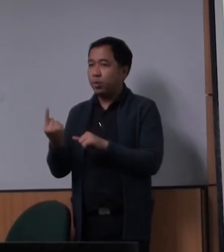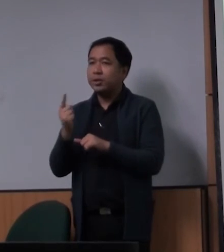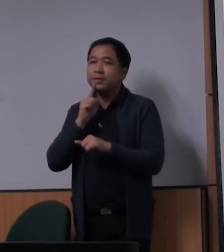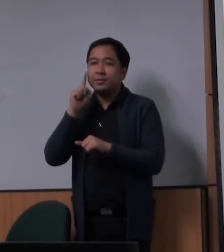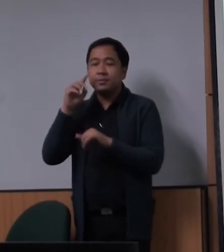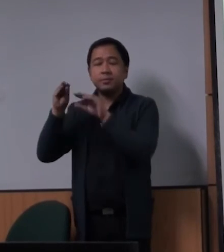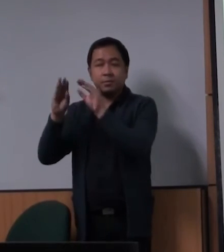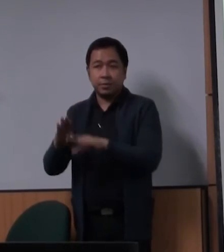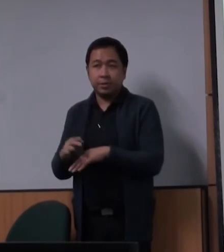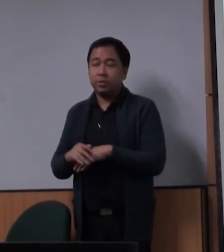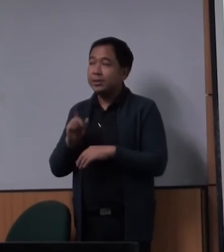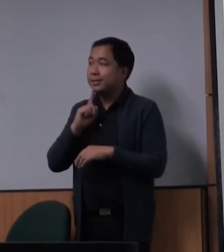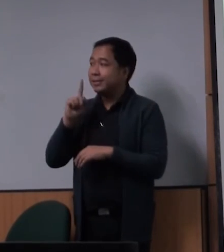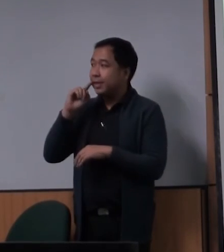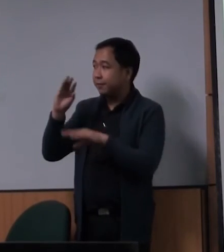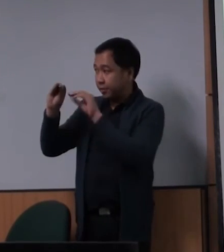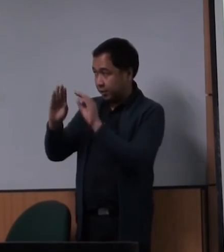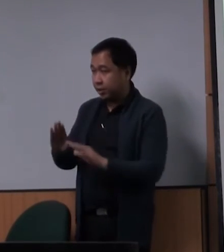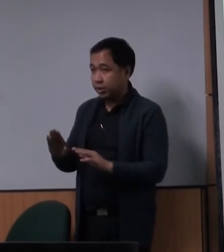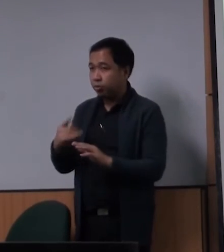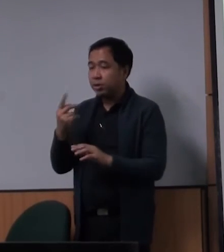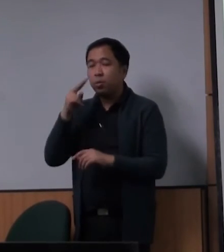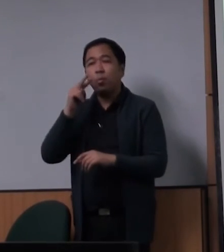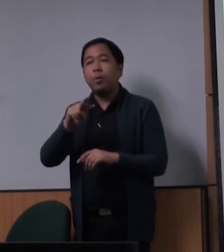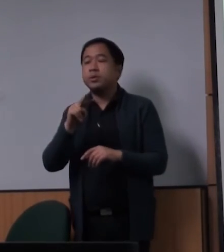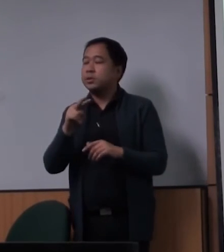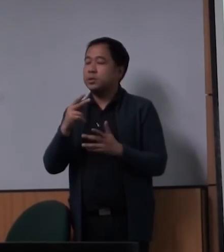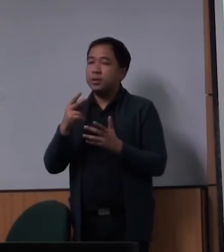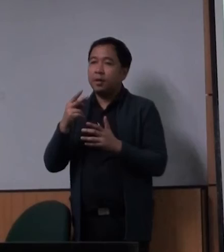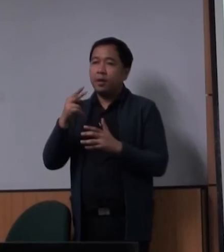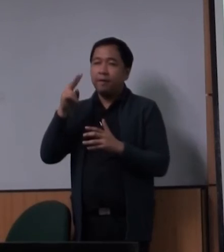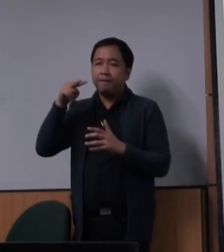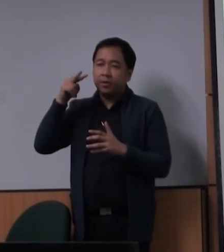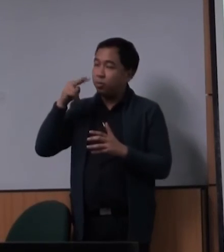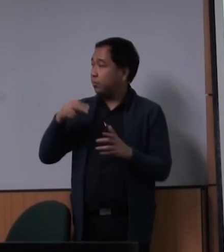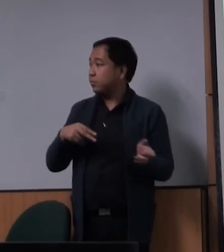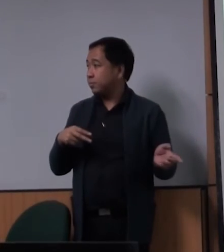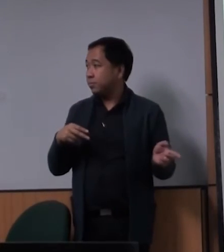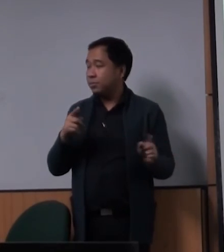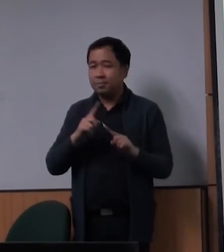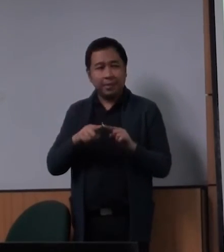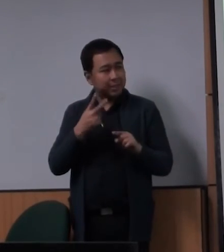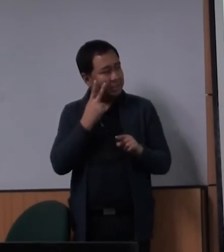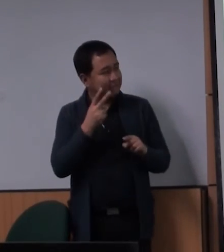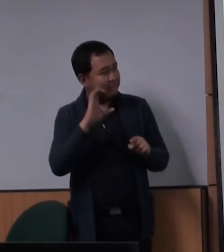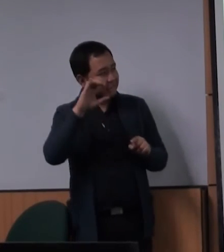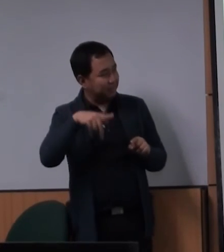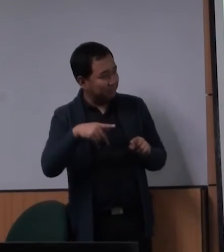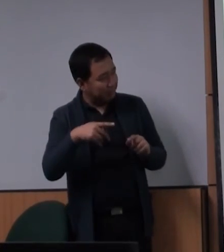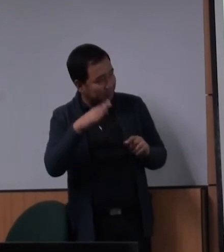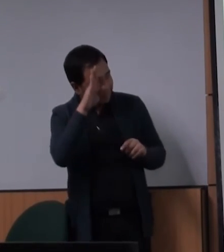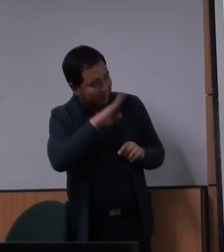teacher. The deaf teacher just watched the video. That's so happy kasi nasira yung cellphone.